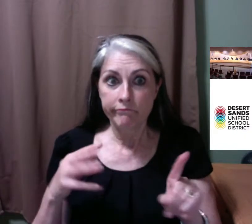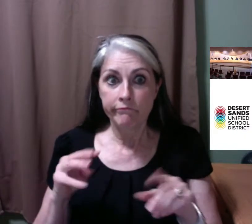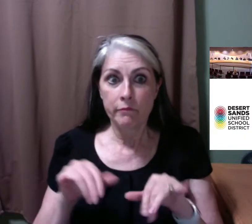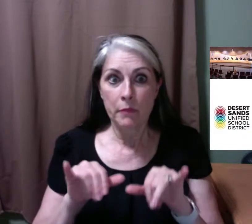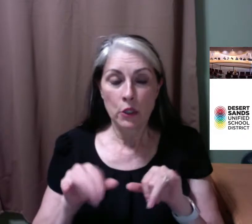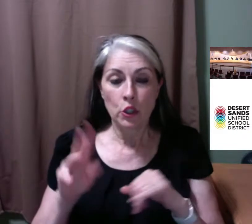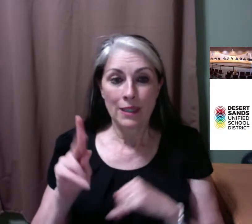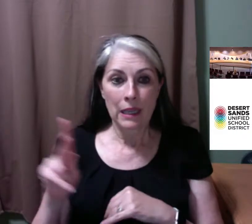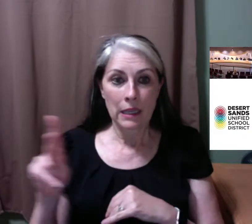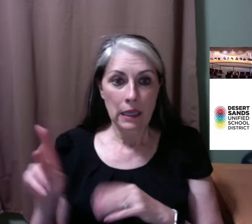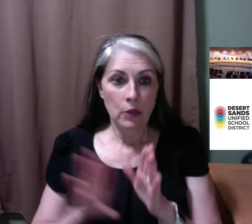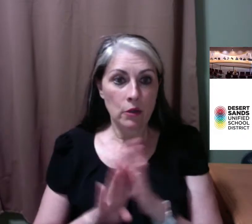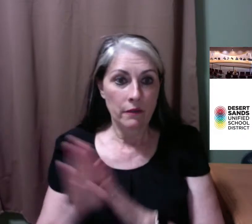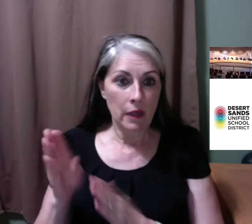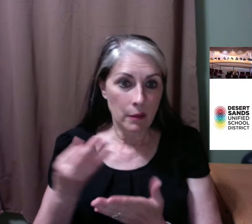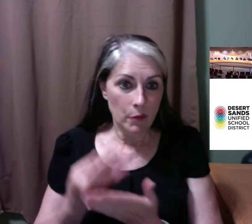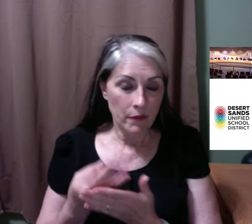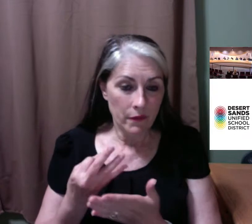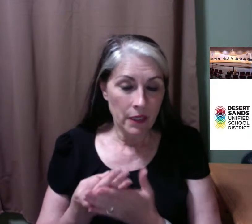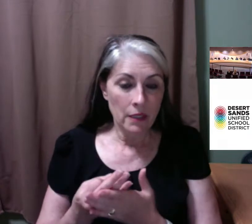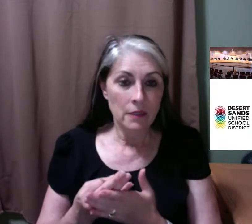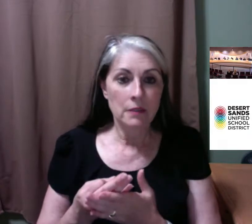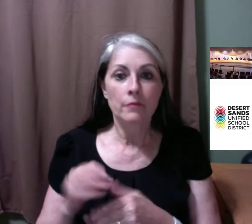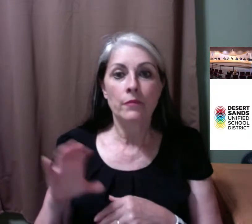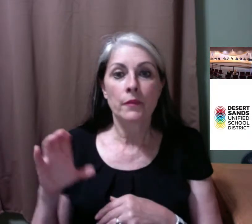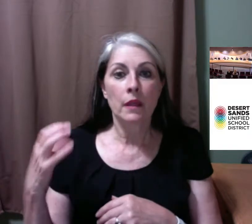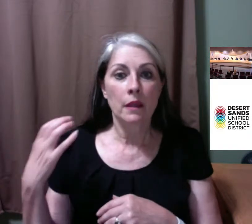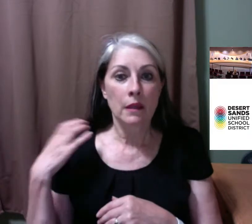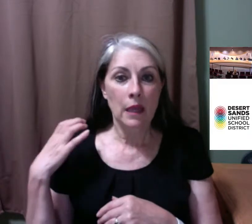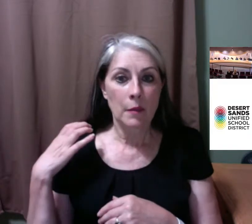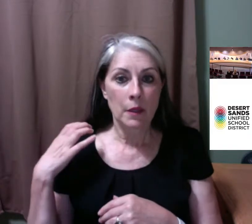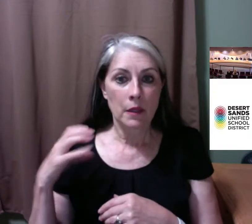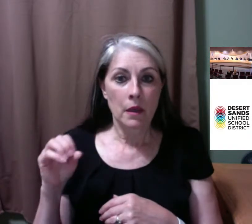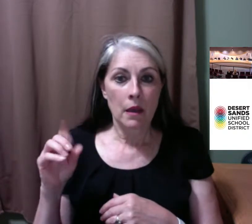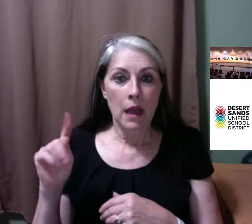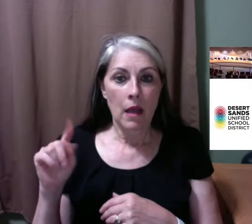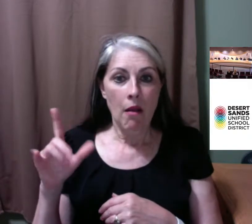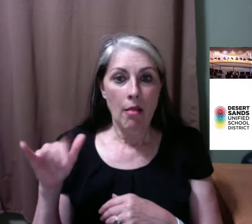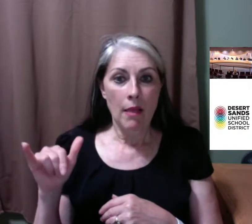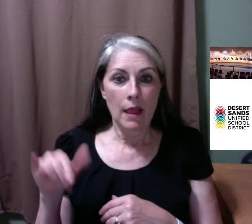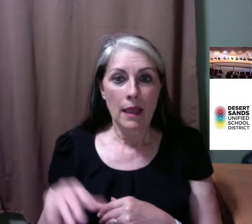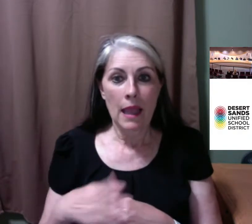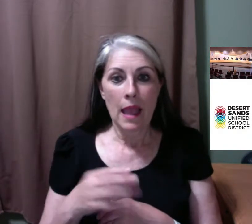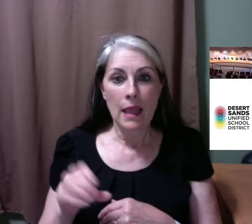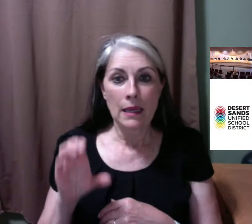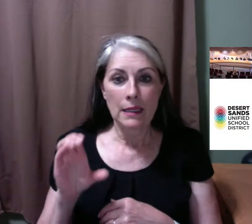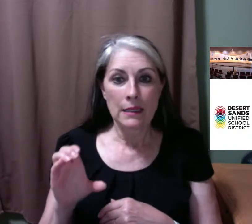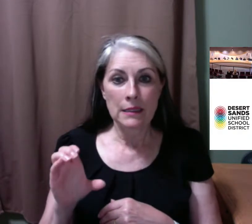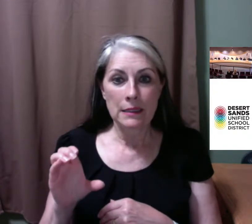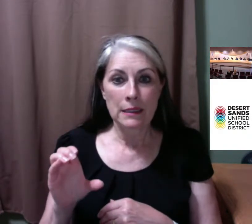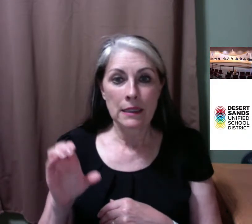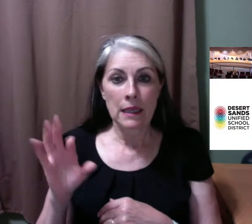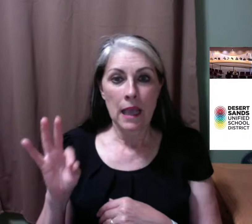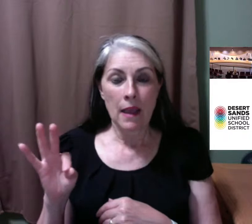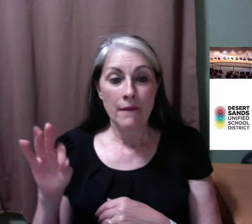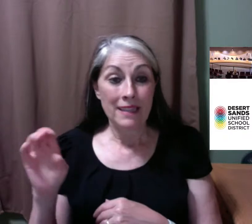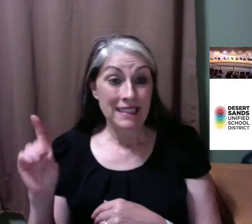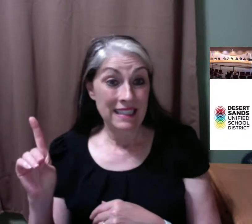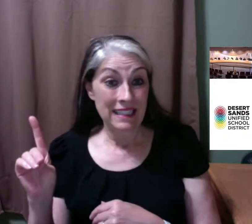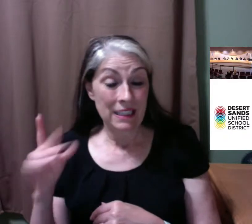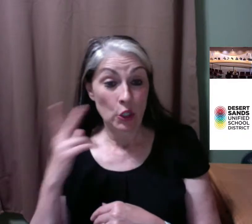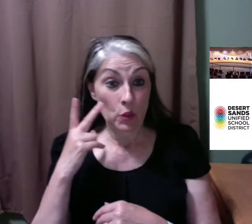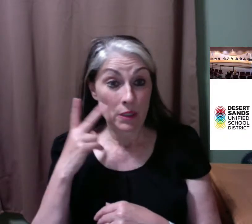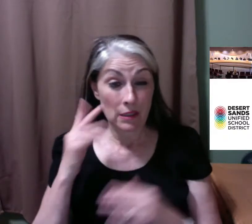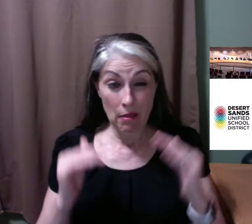our developer fees, our capital outlay, and our CFDs, which we haven't issued any yet. But you can see all the